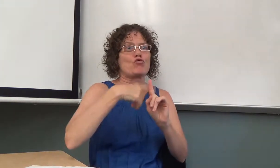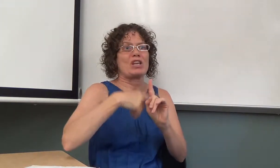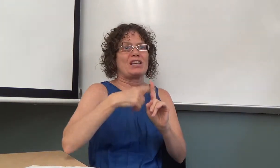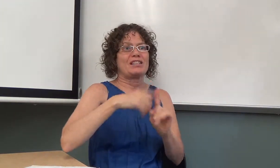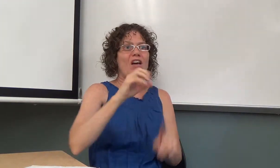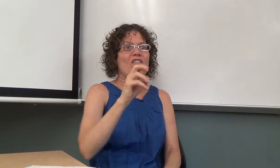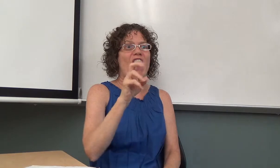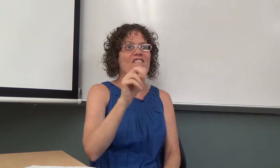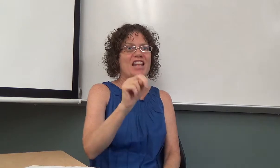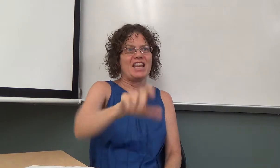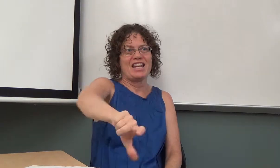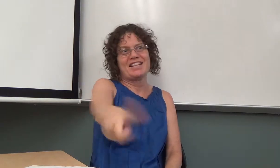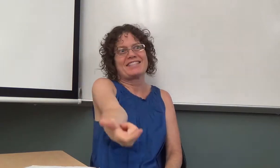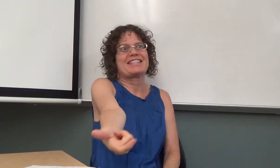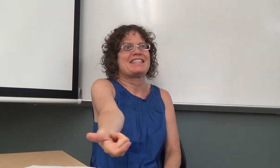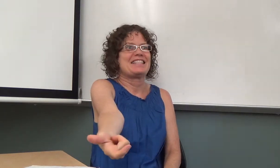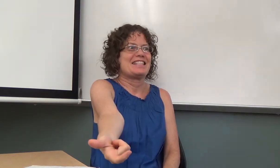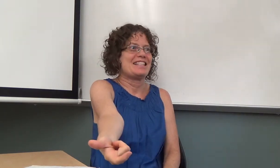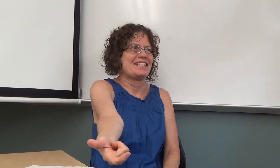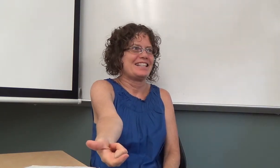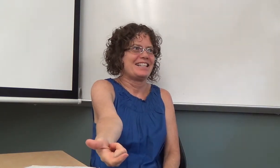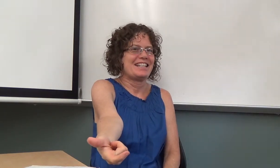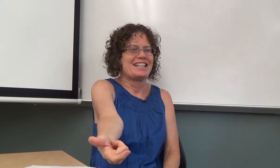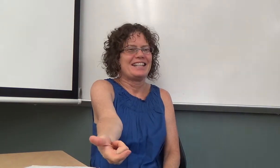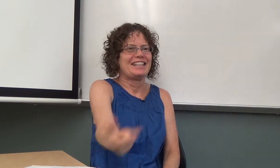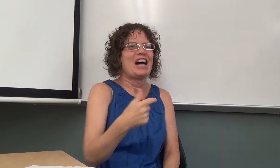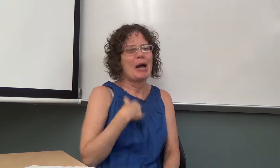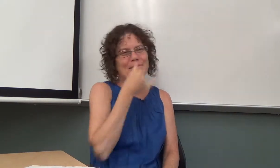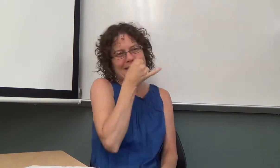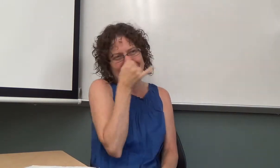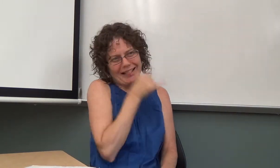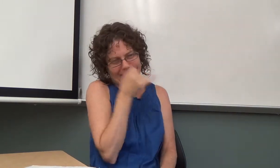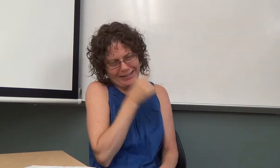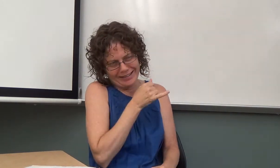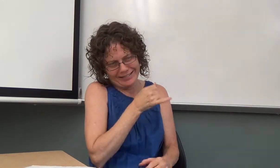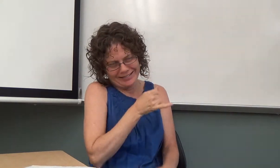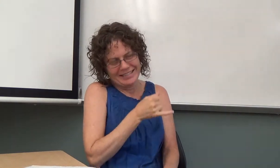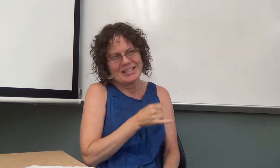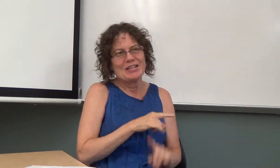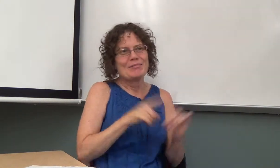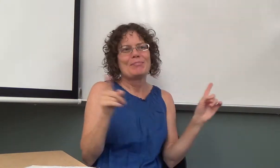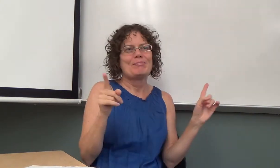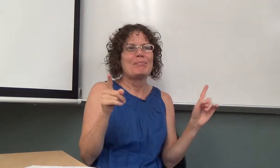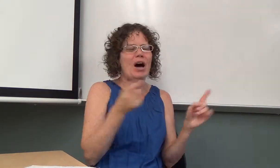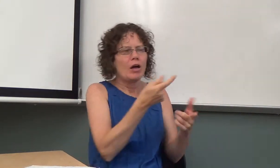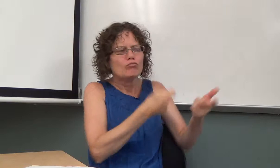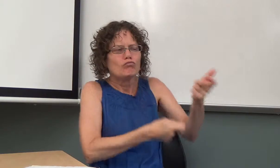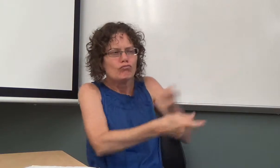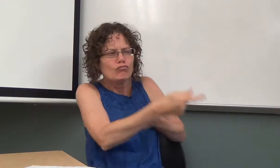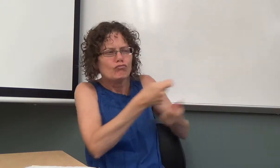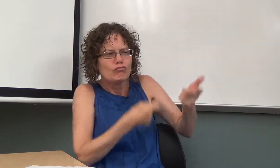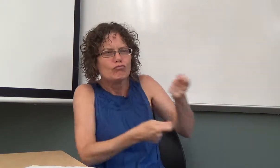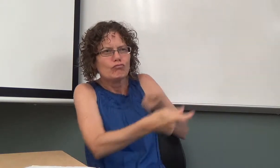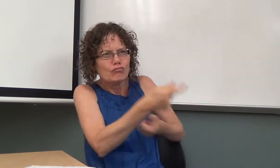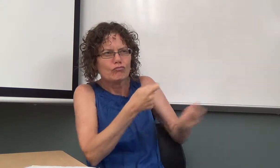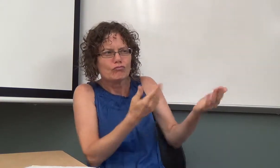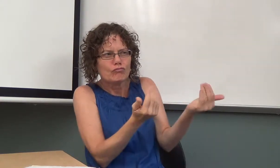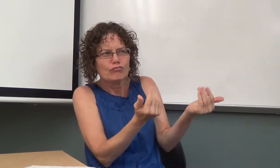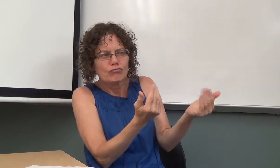it'll 30,000 feet in the air. So I'm being silly, but this would be the kind of conversation I'd have, and he would tell me about this